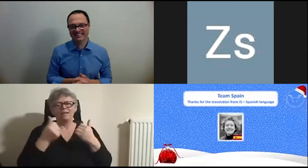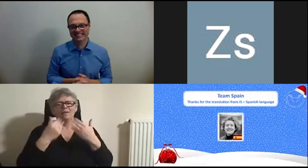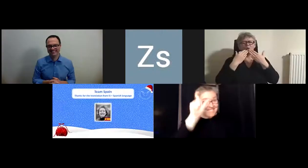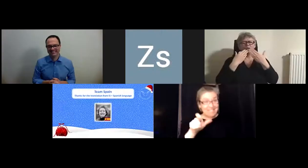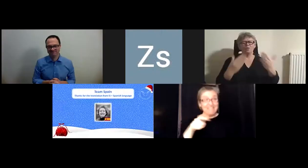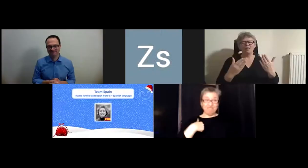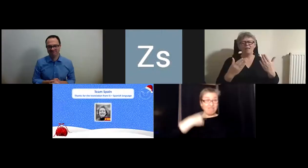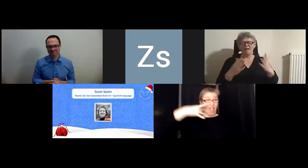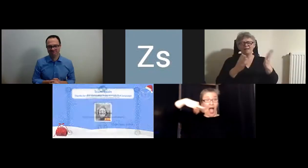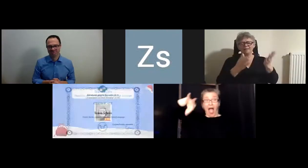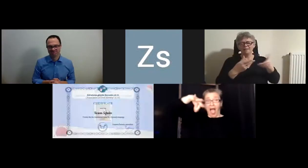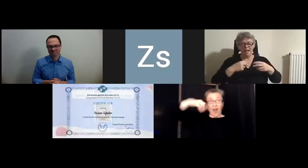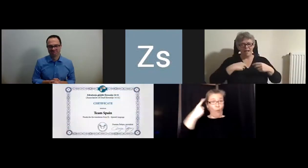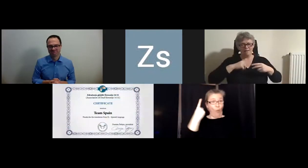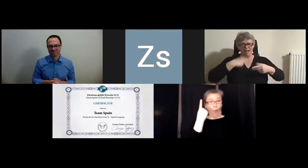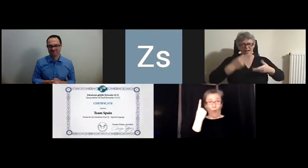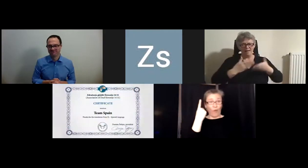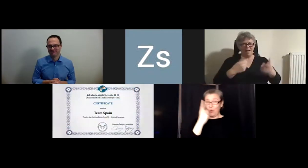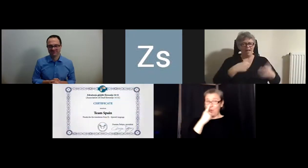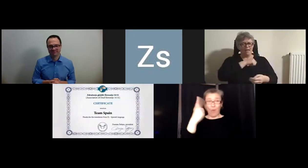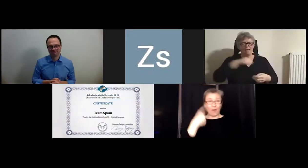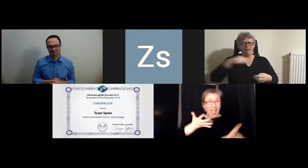Dami, first, I really want to thank you.